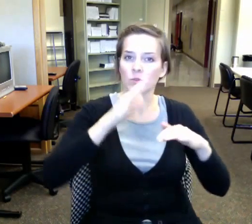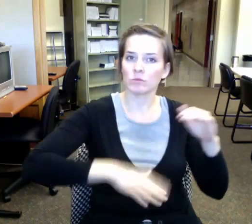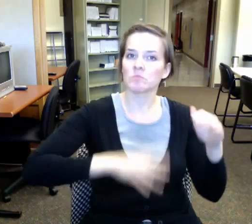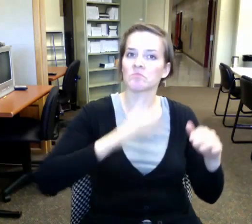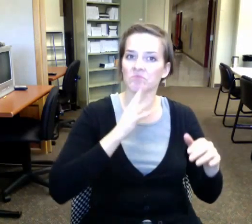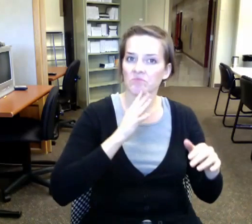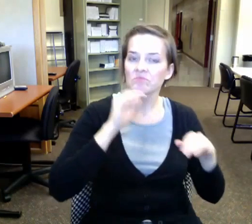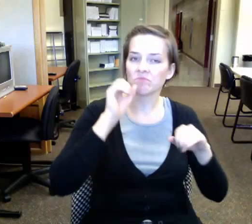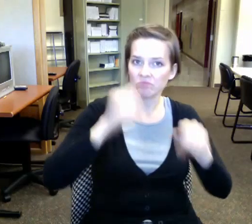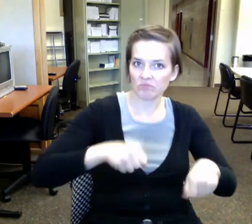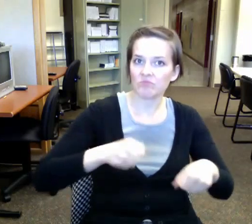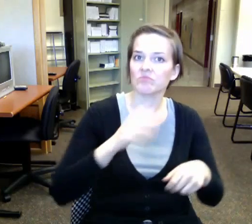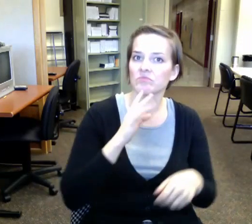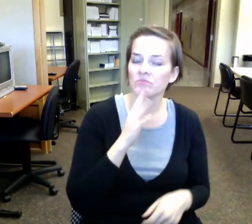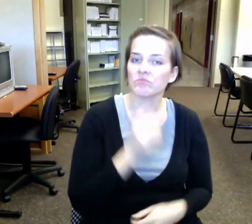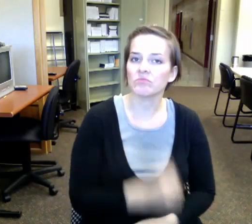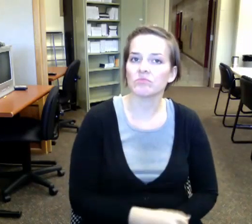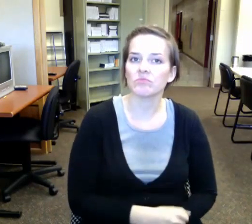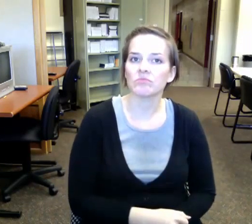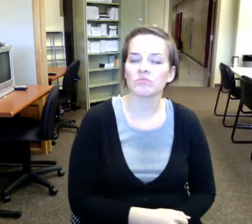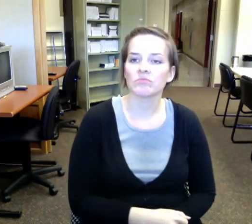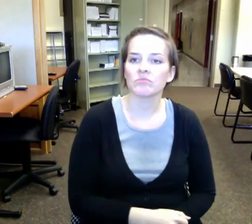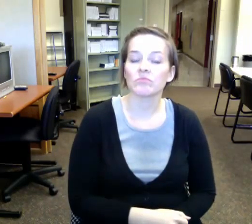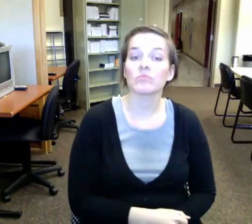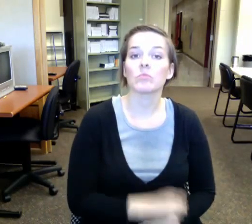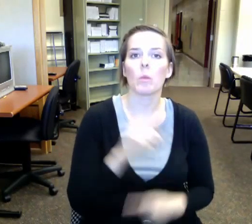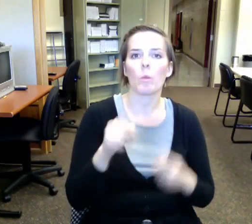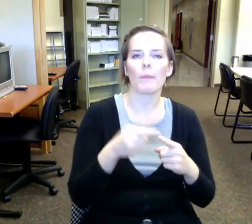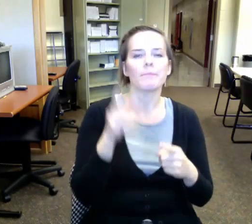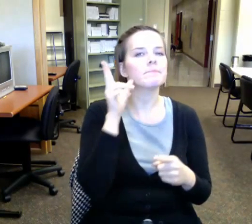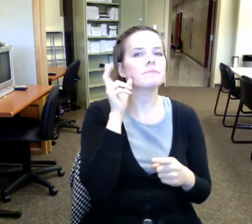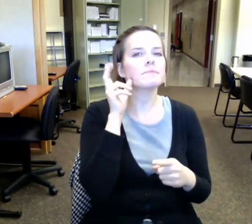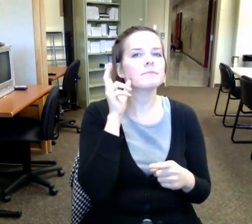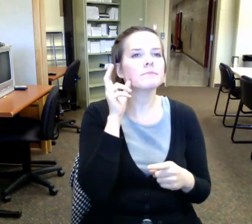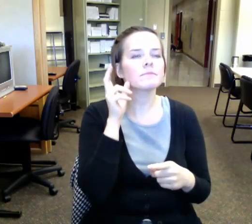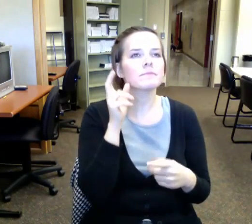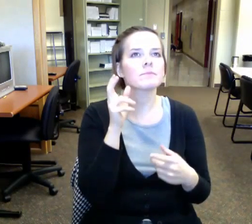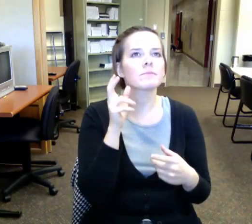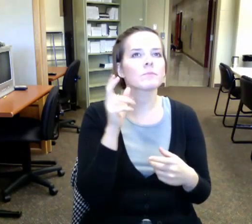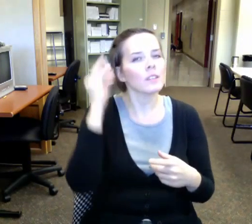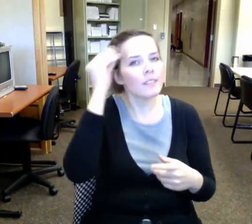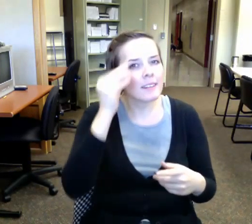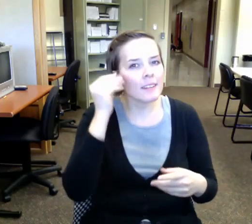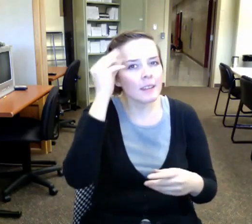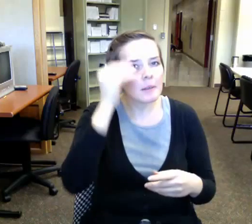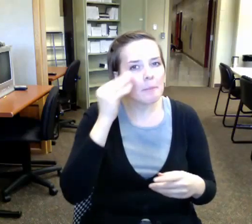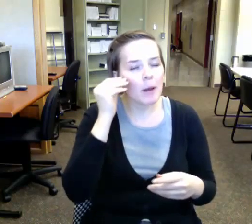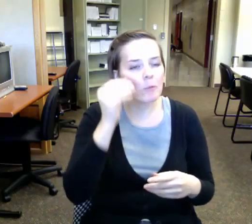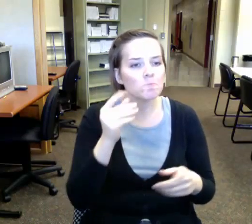about the average rate of speech for most Americans, we're talking 125 to 150 words per